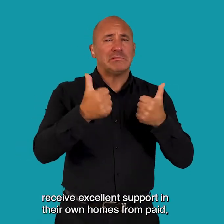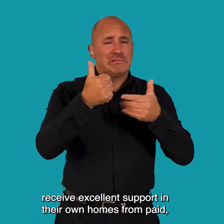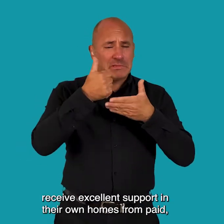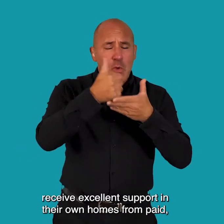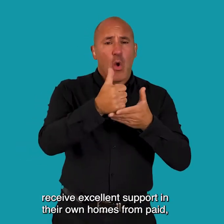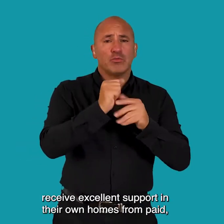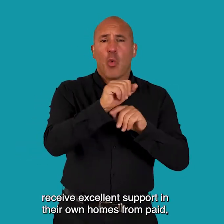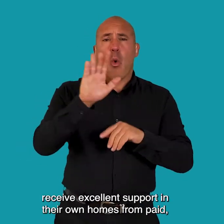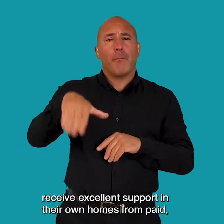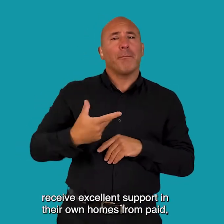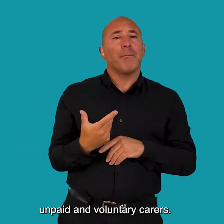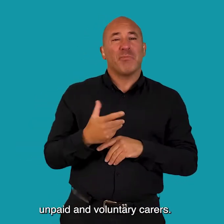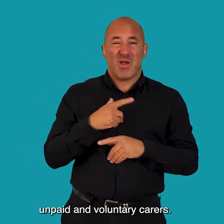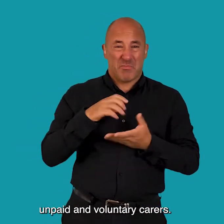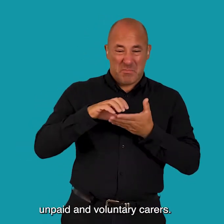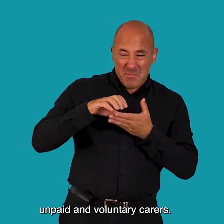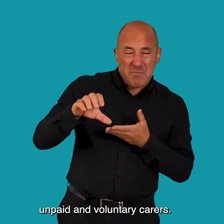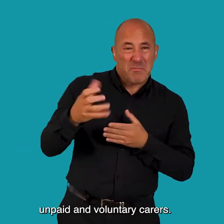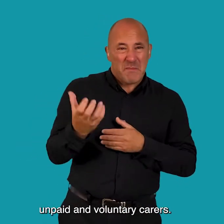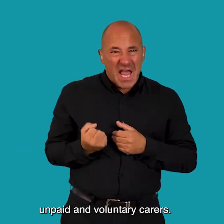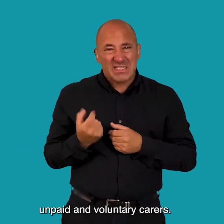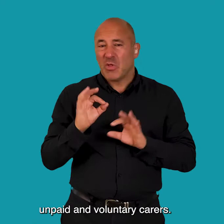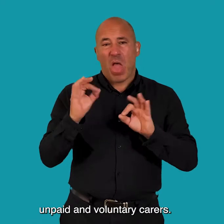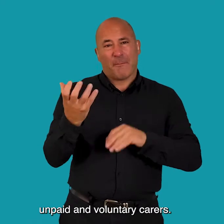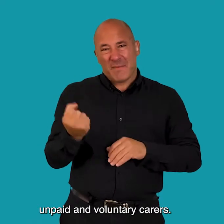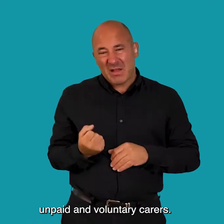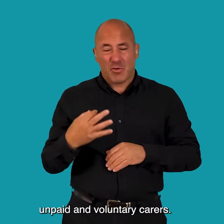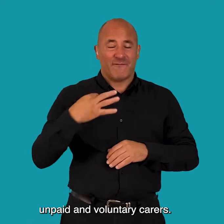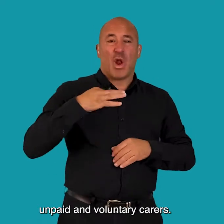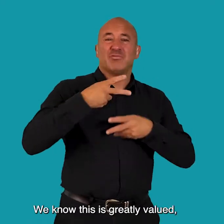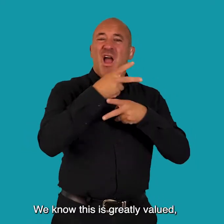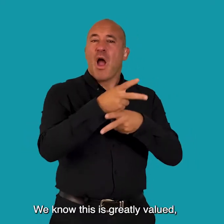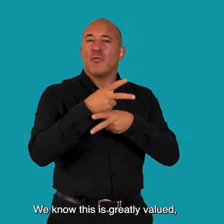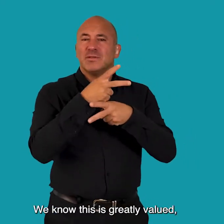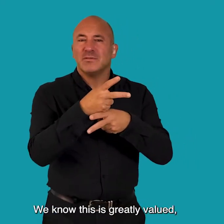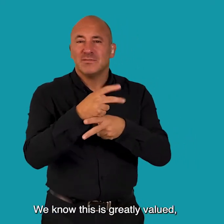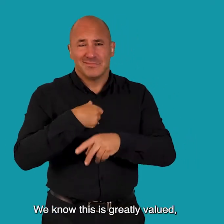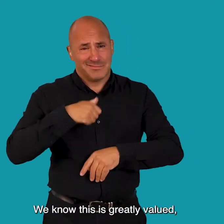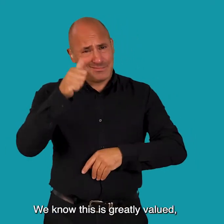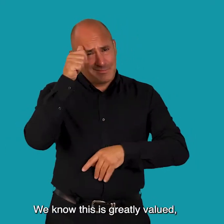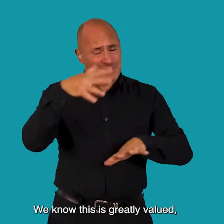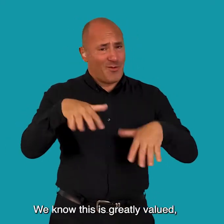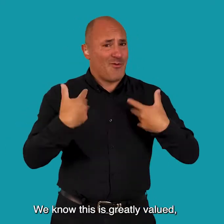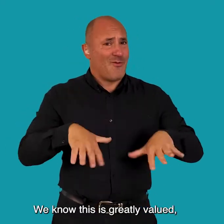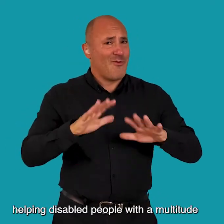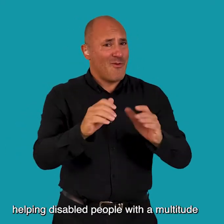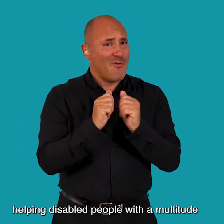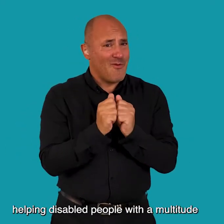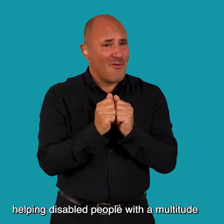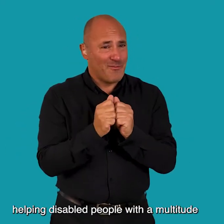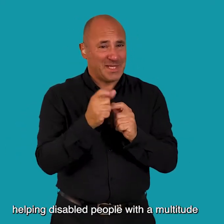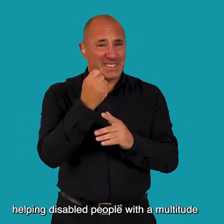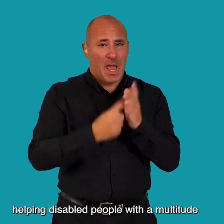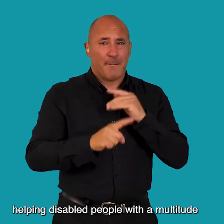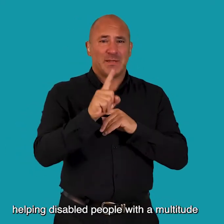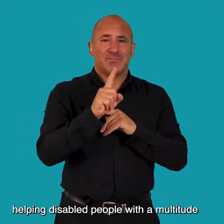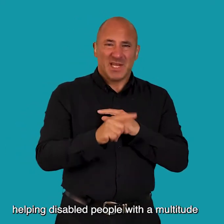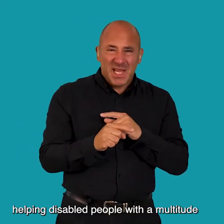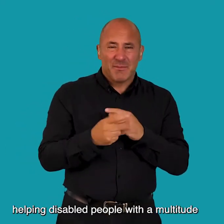homes from paid, unpaid and voluntary carers. We know this is greatly valued, helping disabled people with a multitude